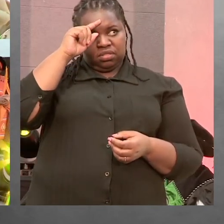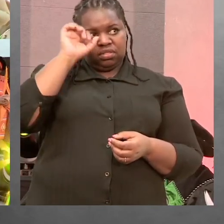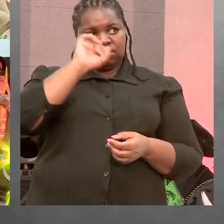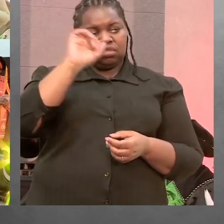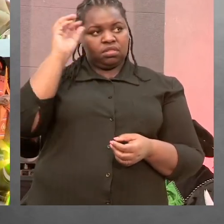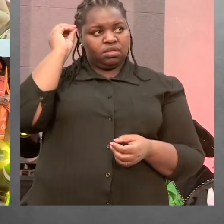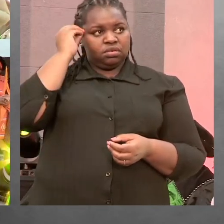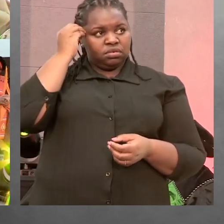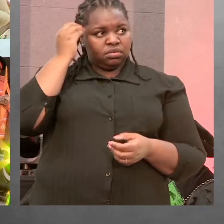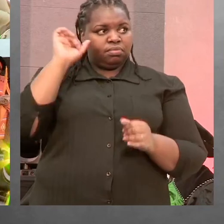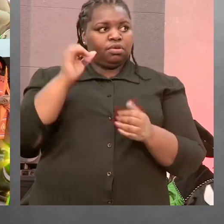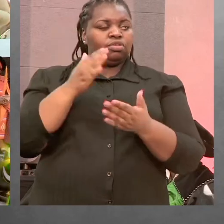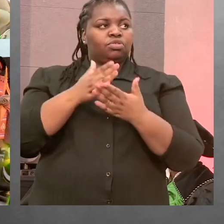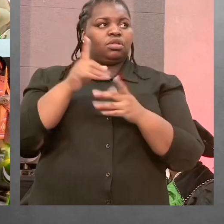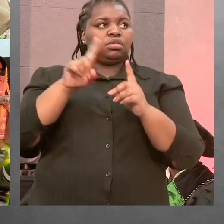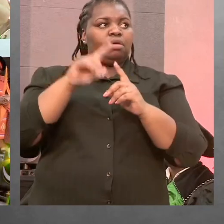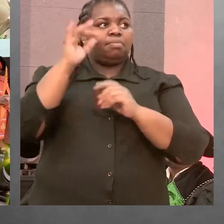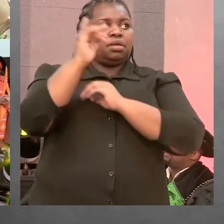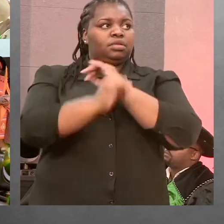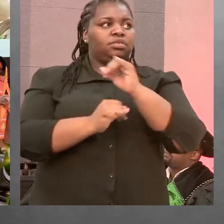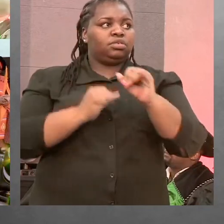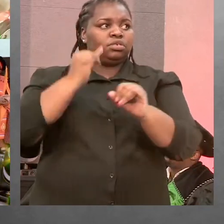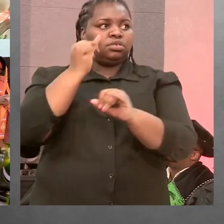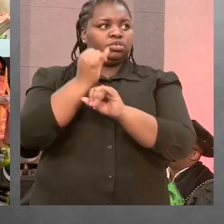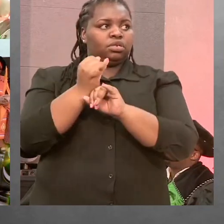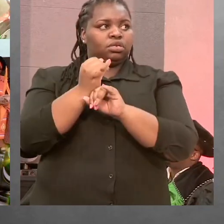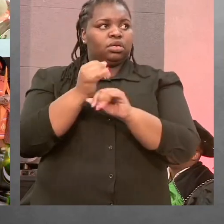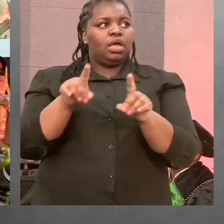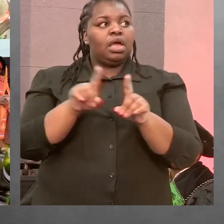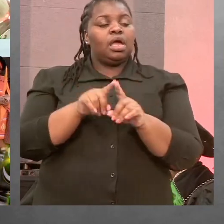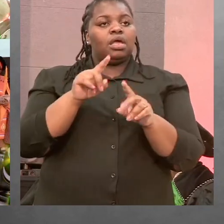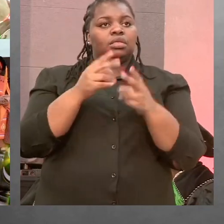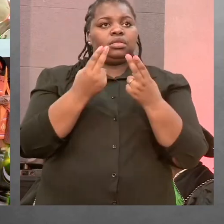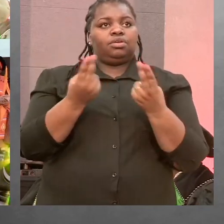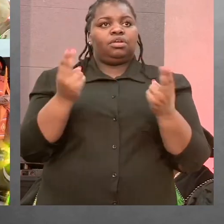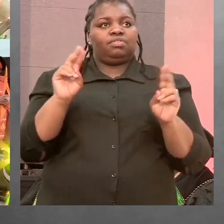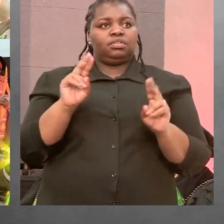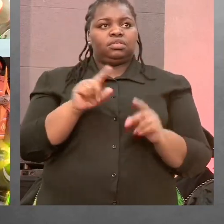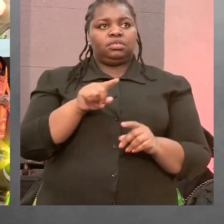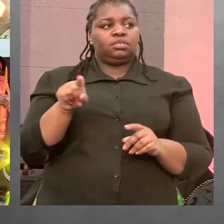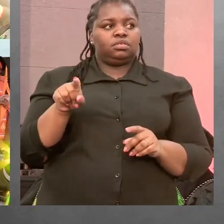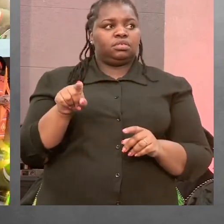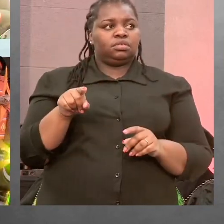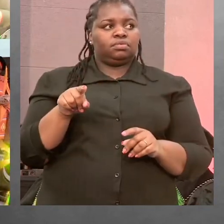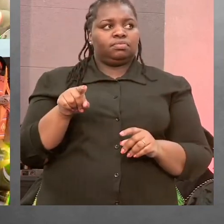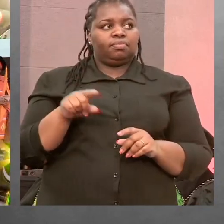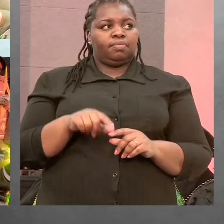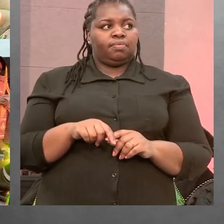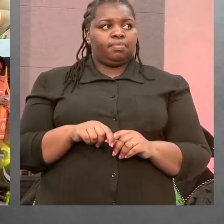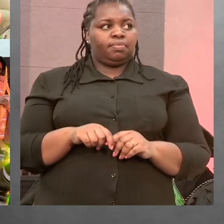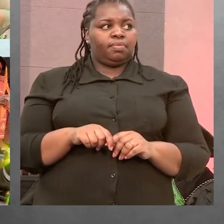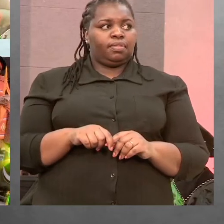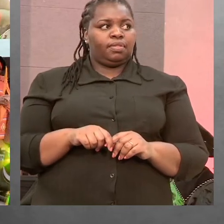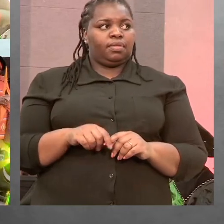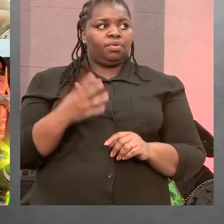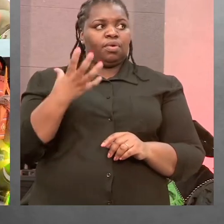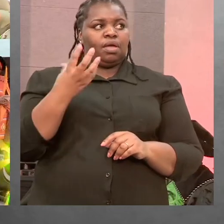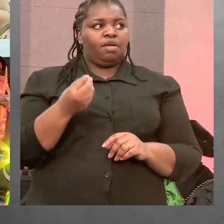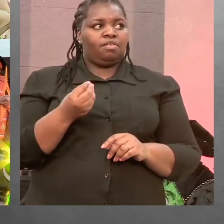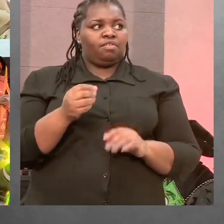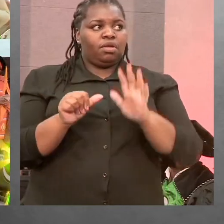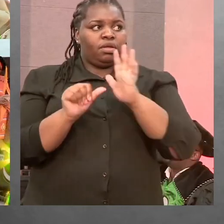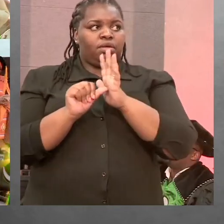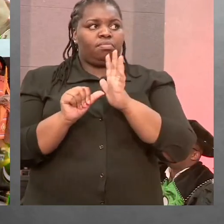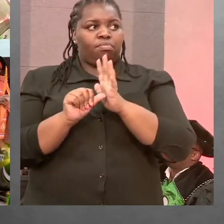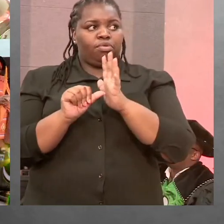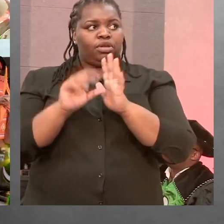and regionally and internationally. As the university's titular head, you have an important